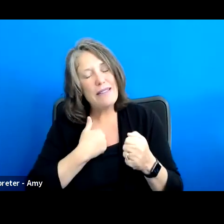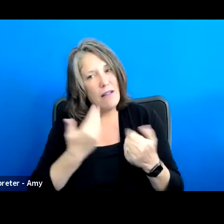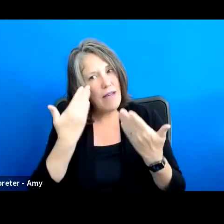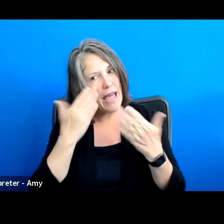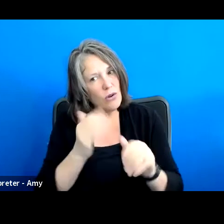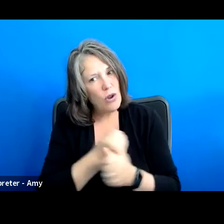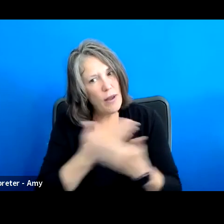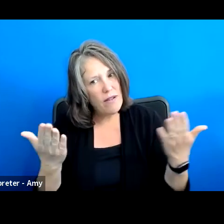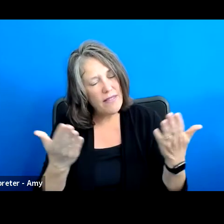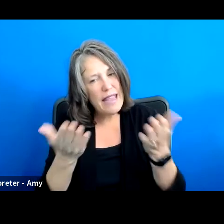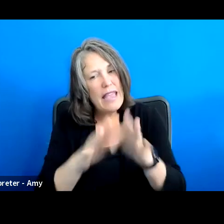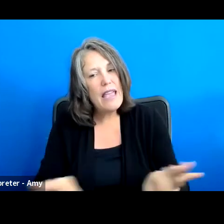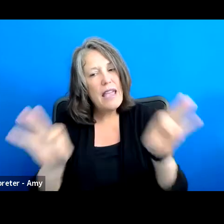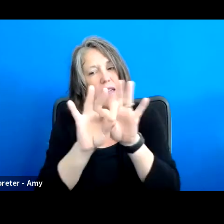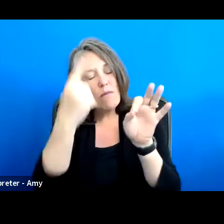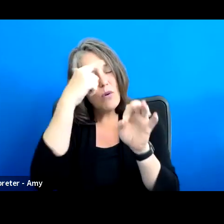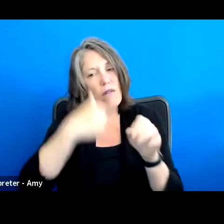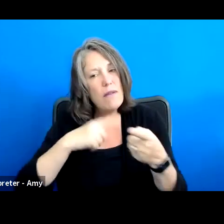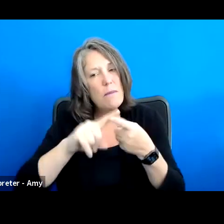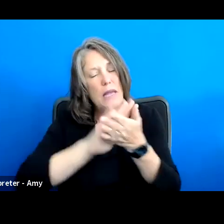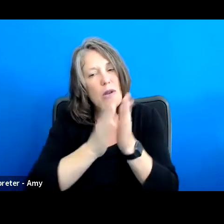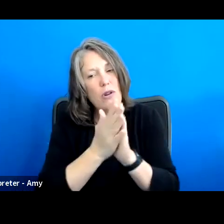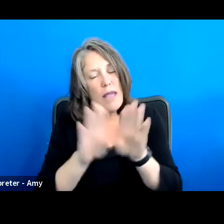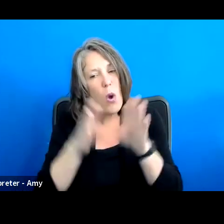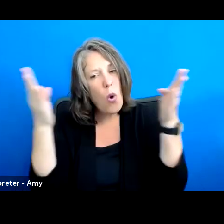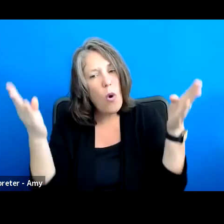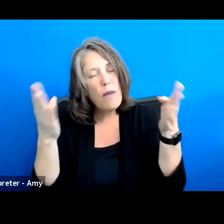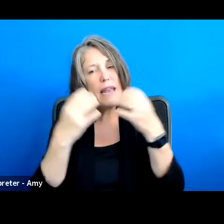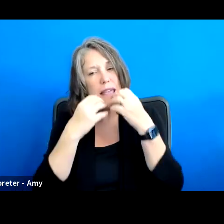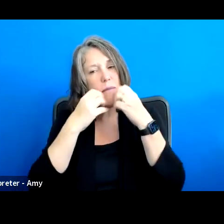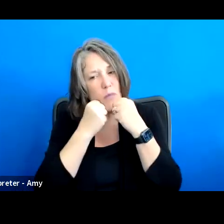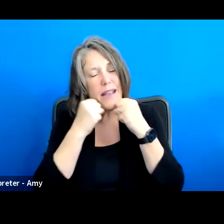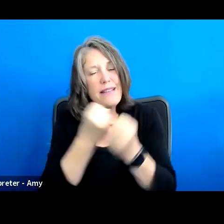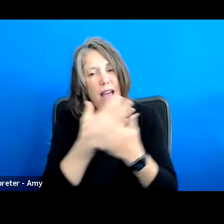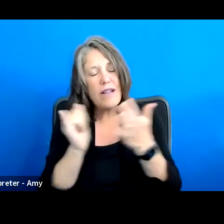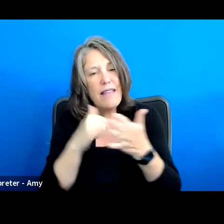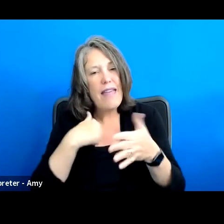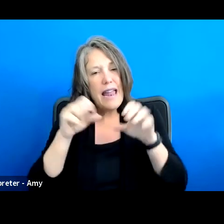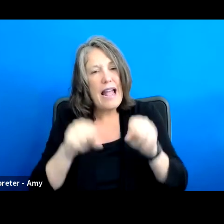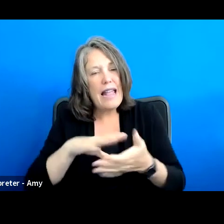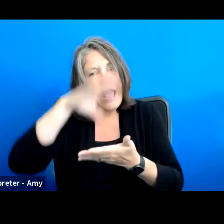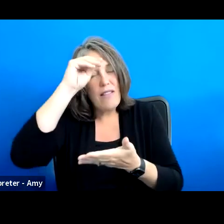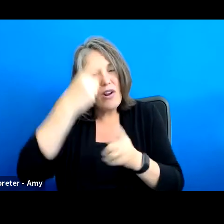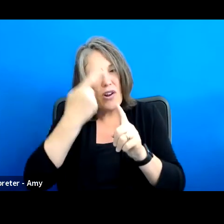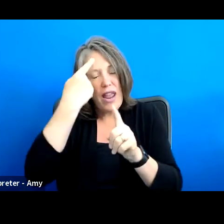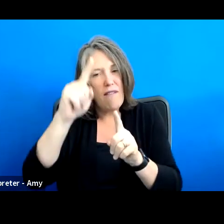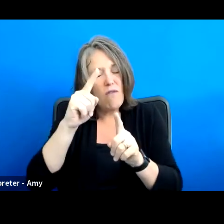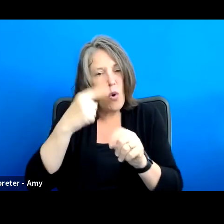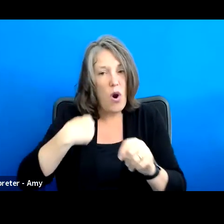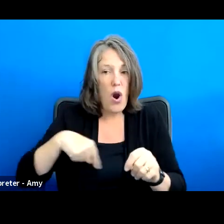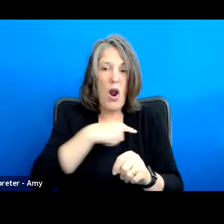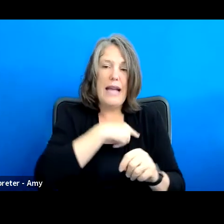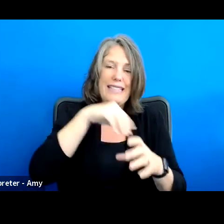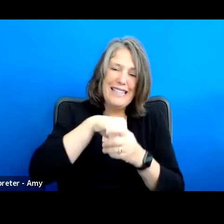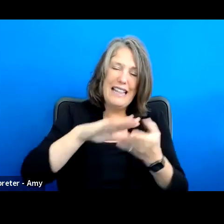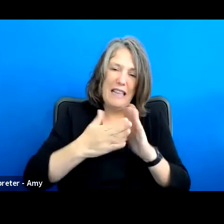it's important for me to be open and embrace everything I can learn. And I think for those of us in our